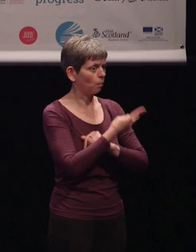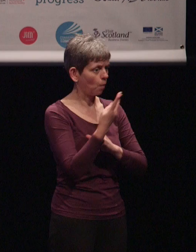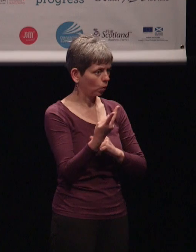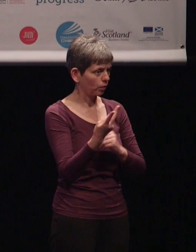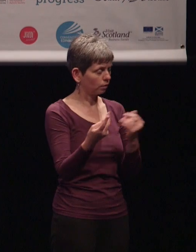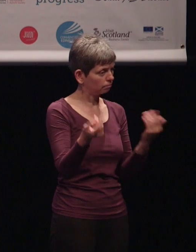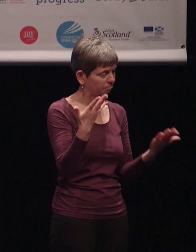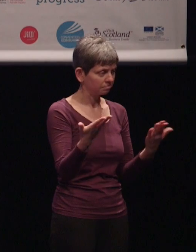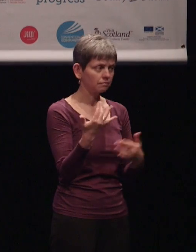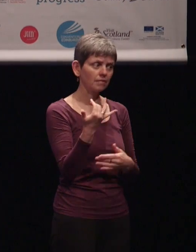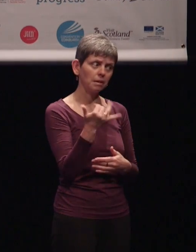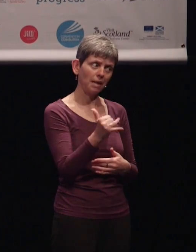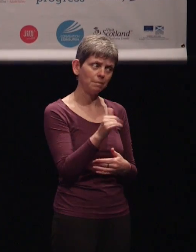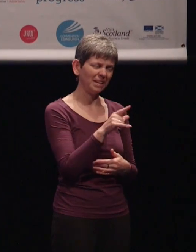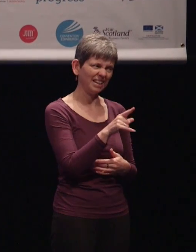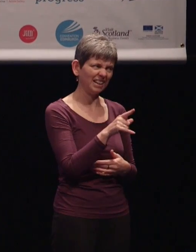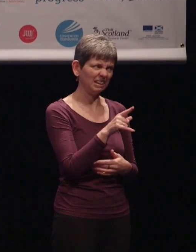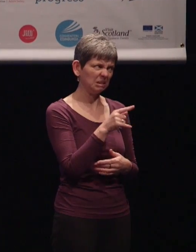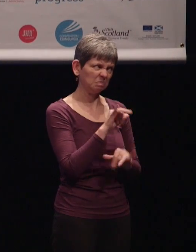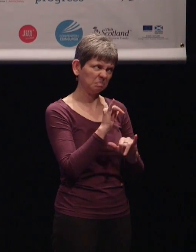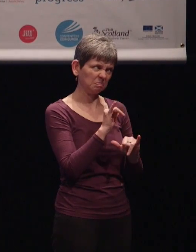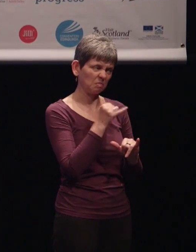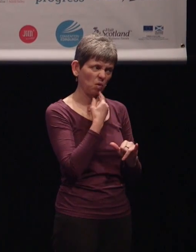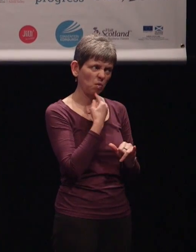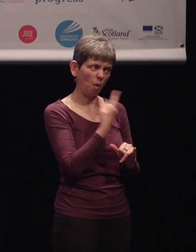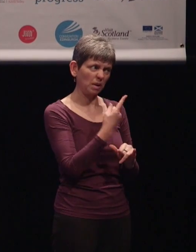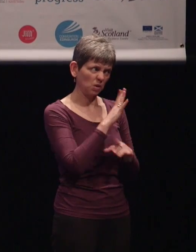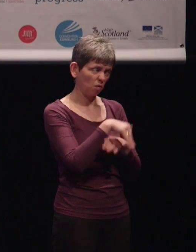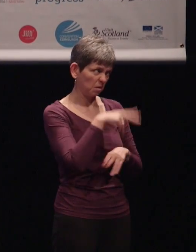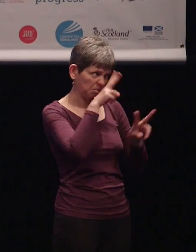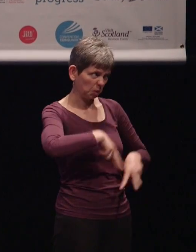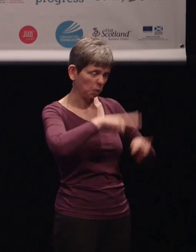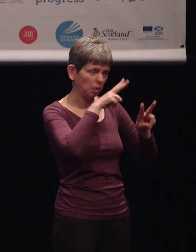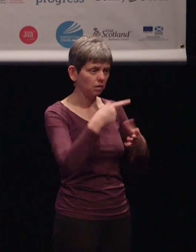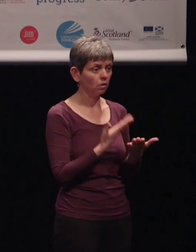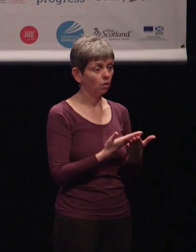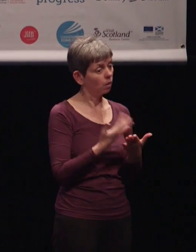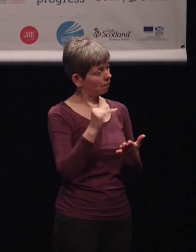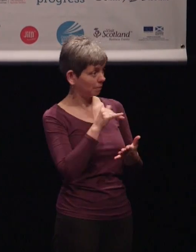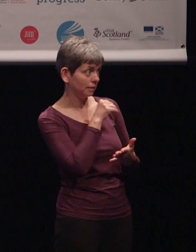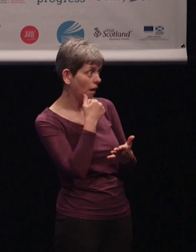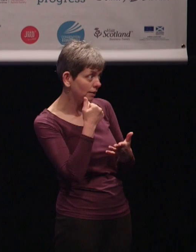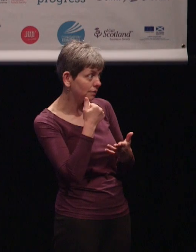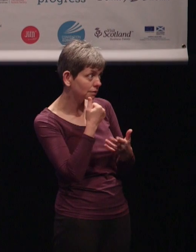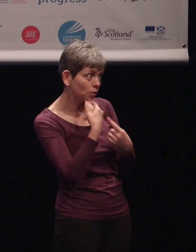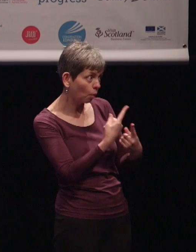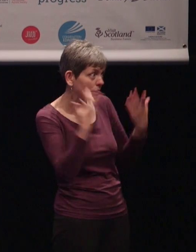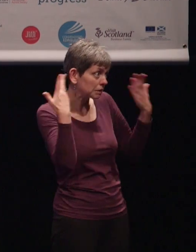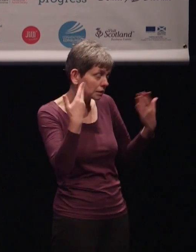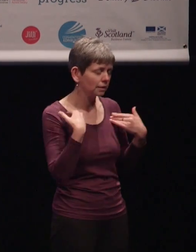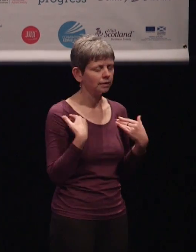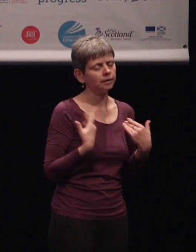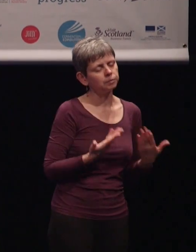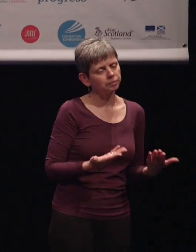comments, maybe not so nice comments about her looks. She could also get nice comments. Nobody knows. We gave